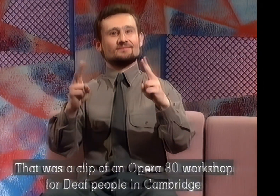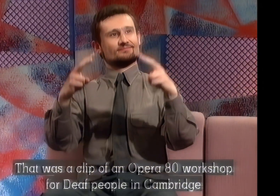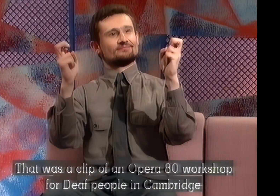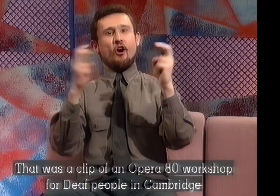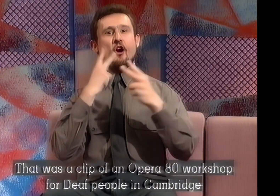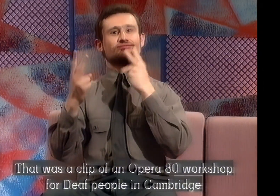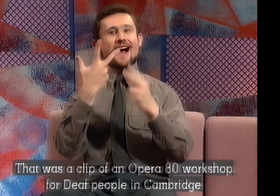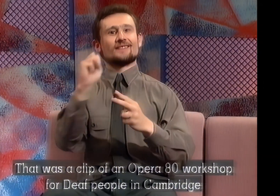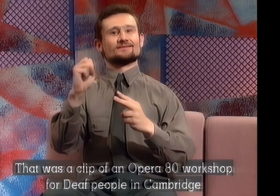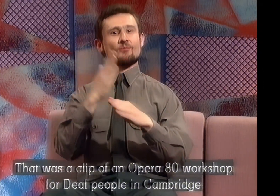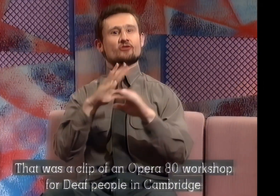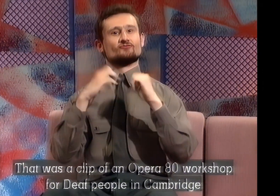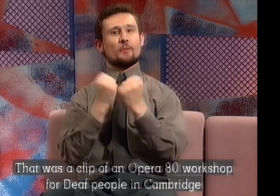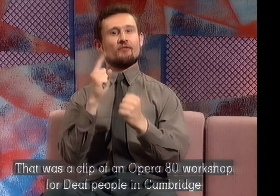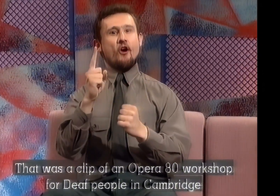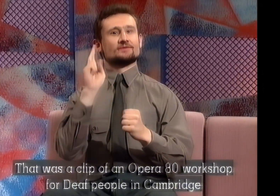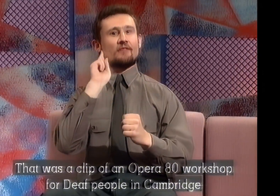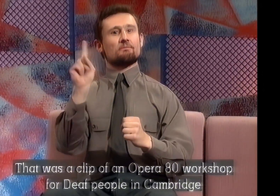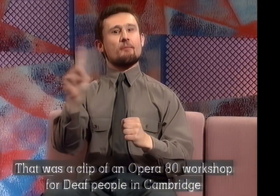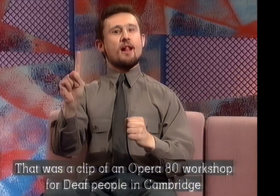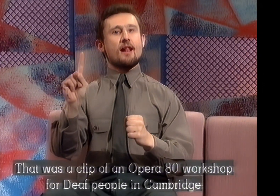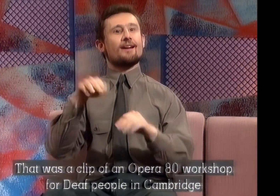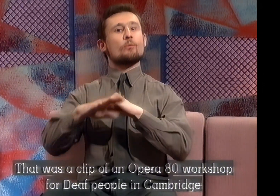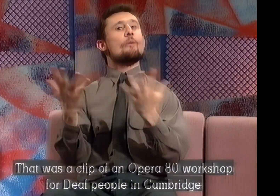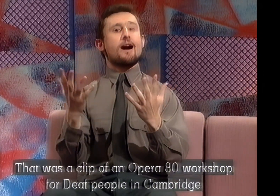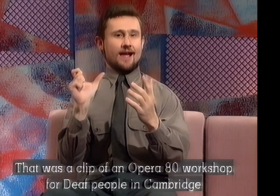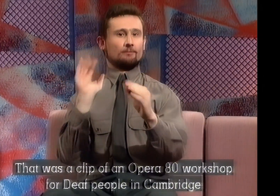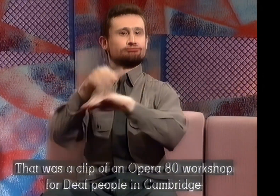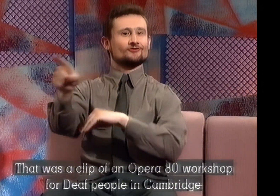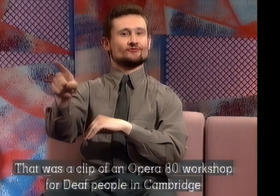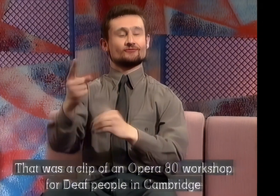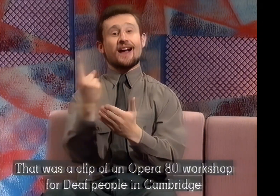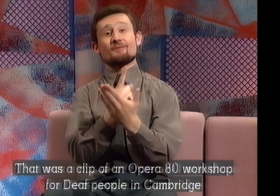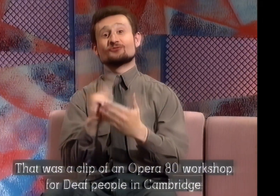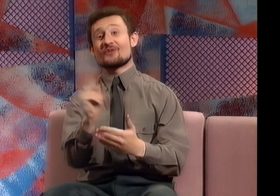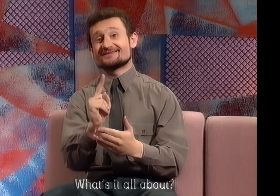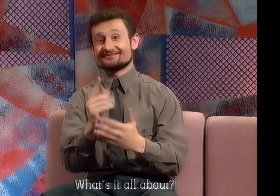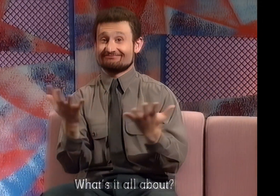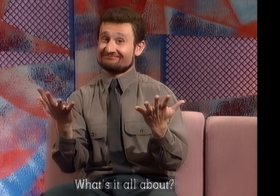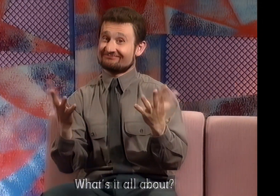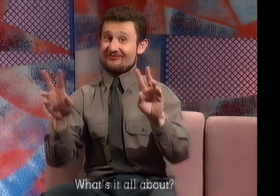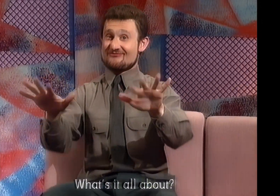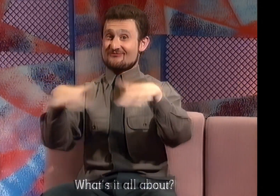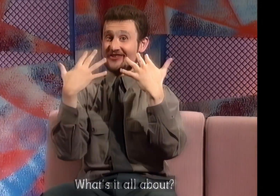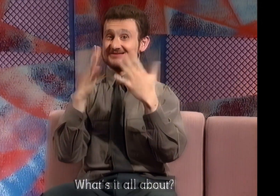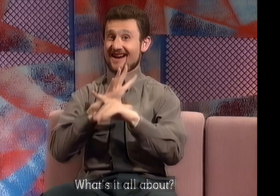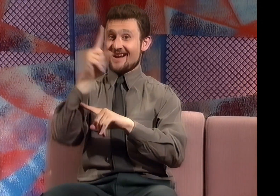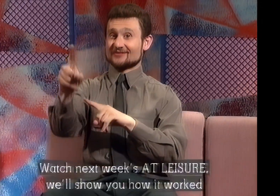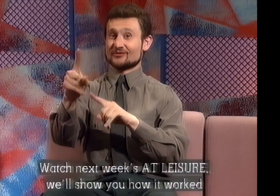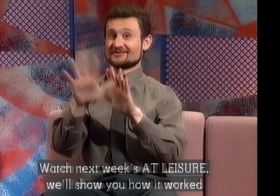That was a short clip of an Opera 80 workshop for deaf people in Cambridge. What's it all about? Watch next